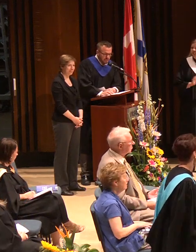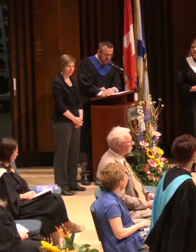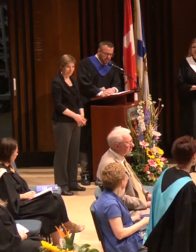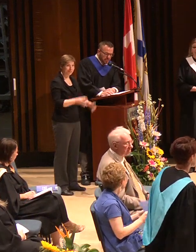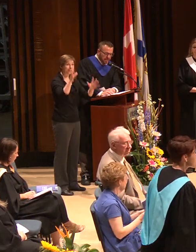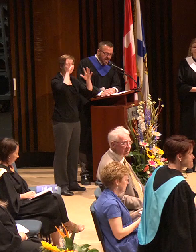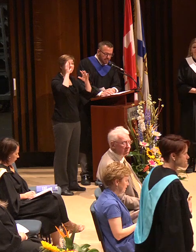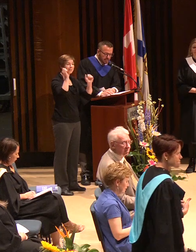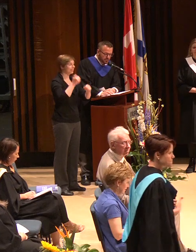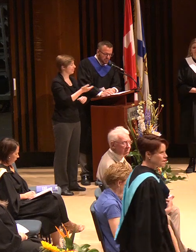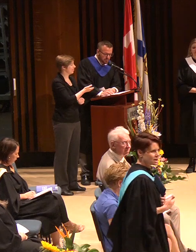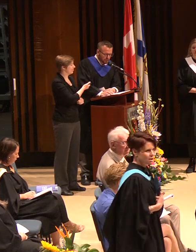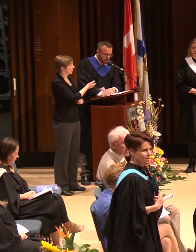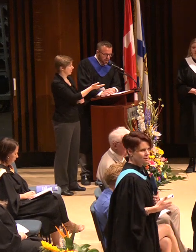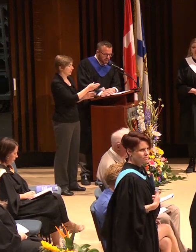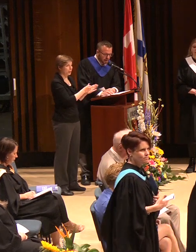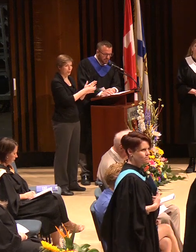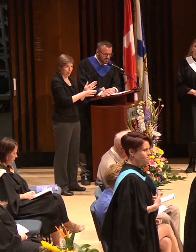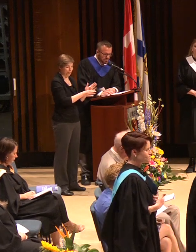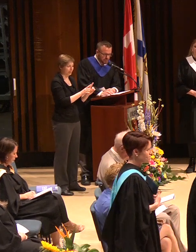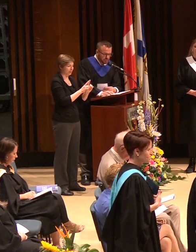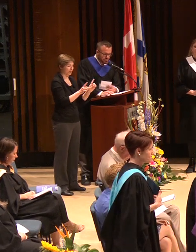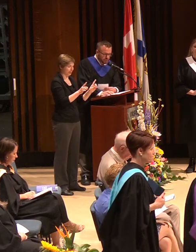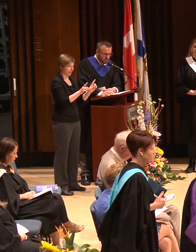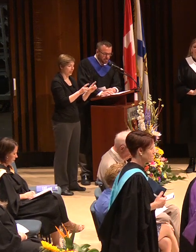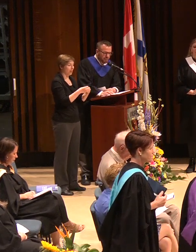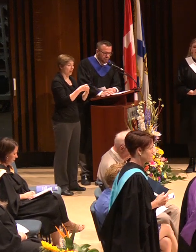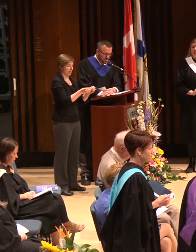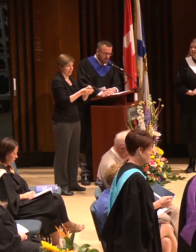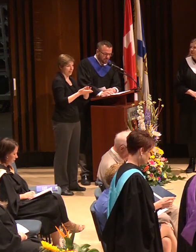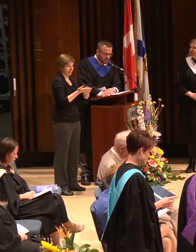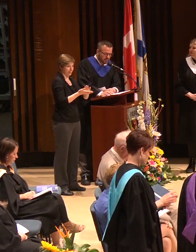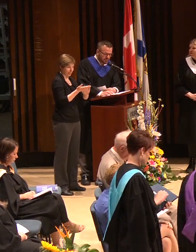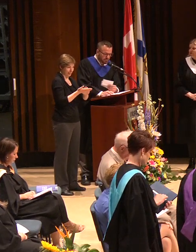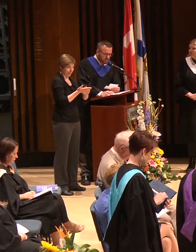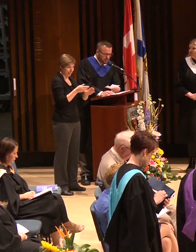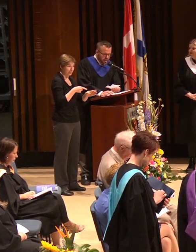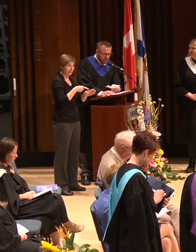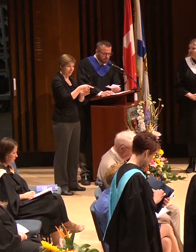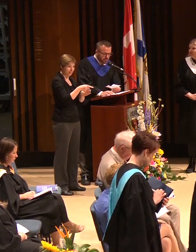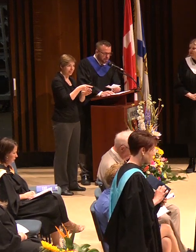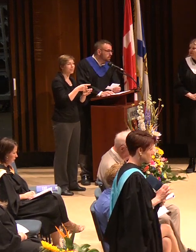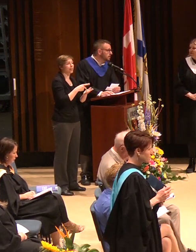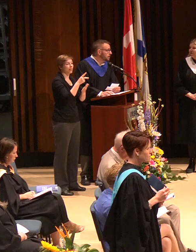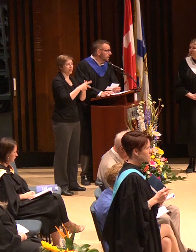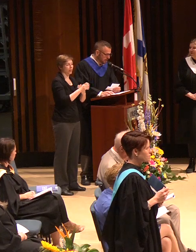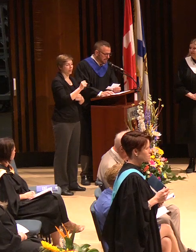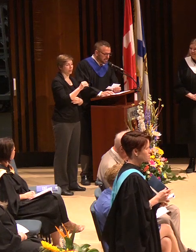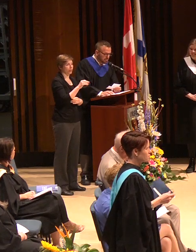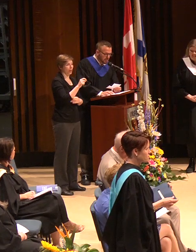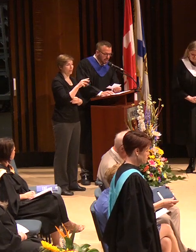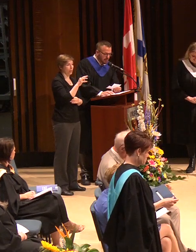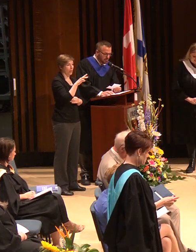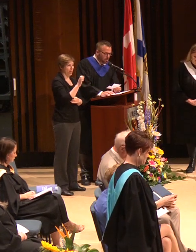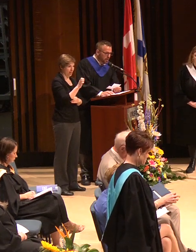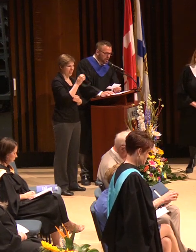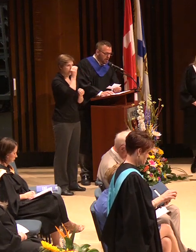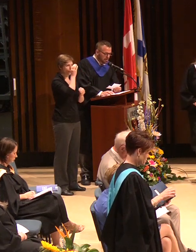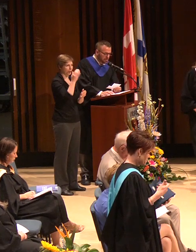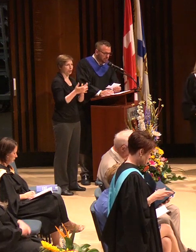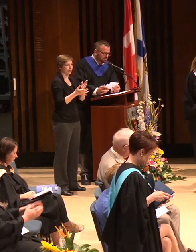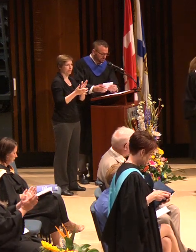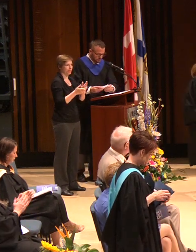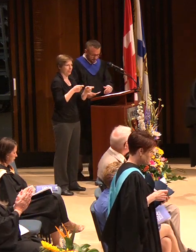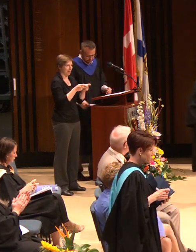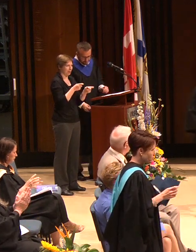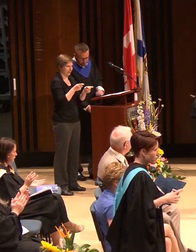Mr. President, the candidates for the Diploma in Office Administration, Software and Information Management. Lindsay McLeod with